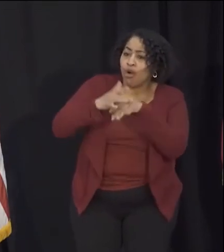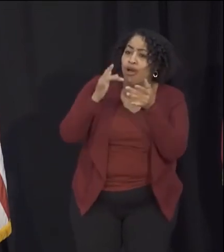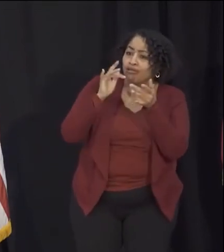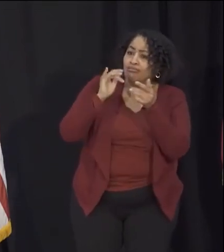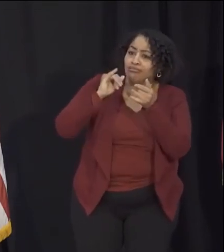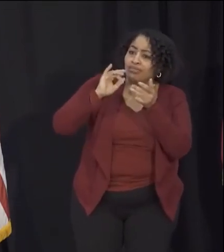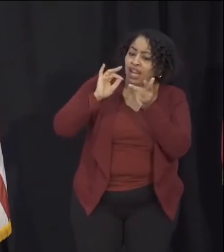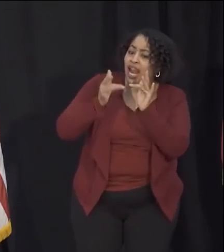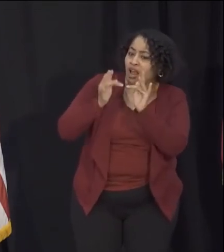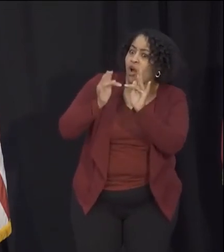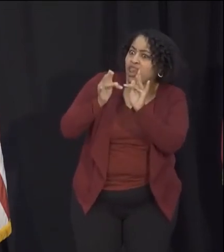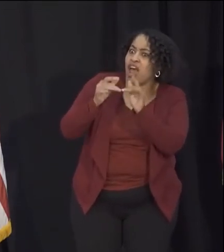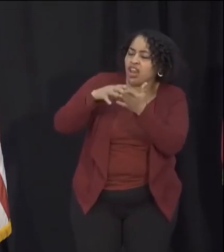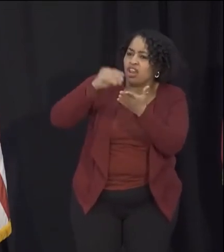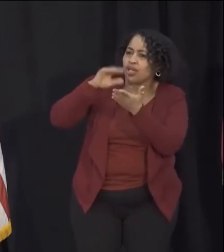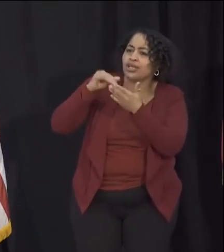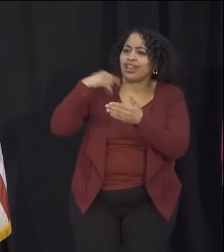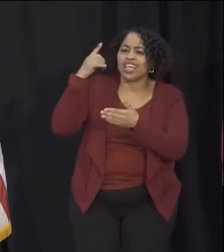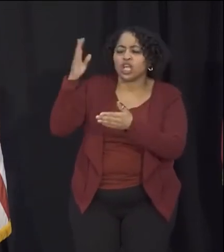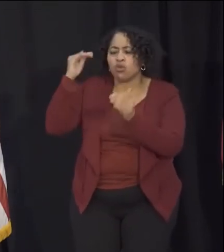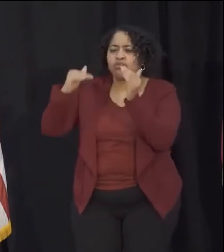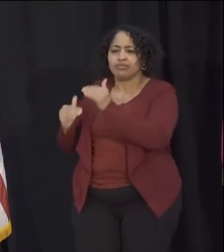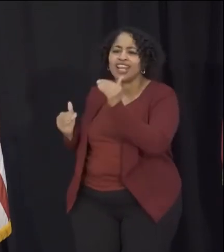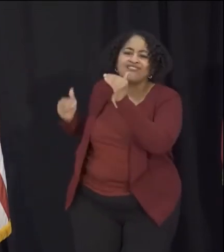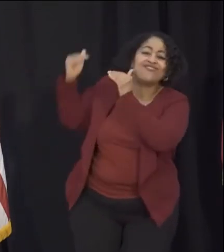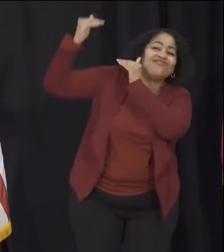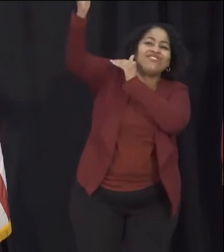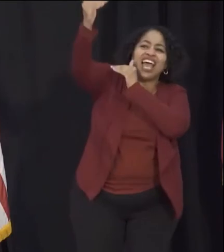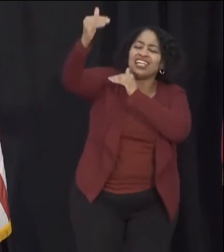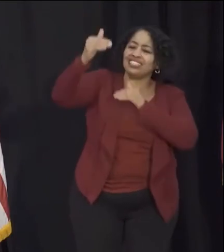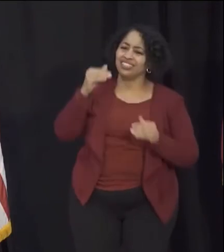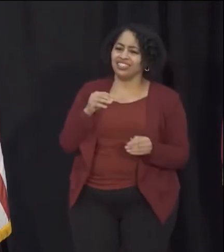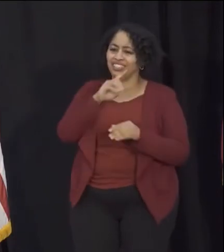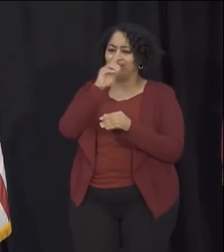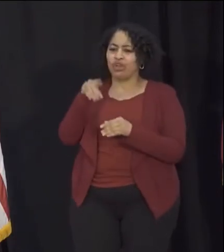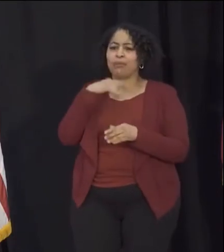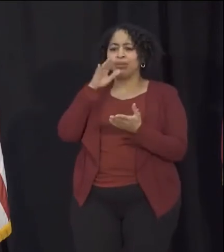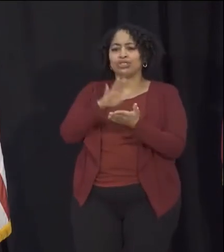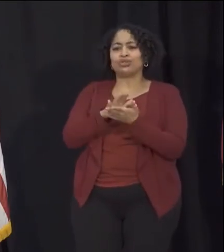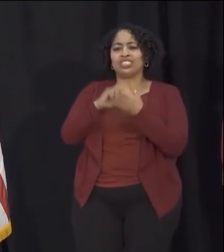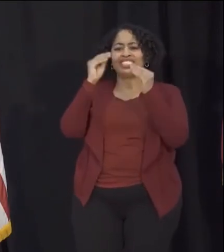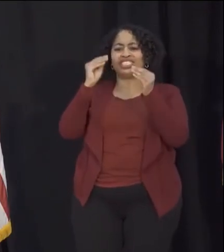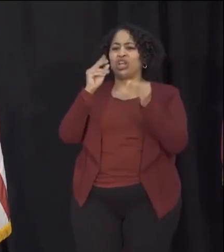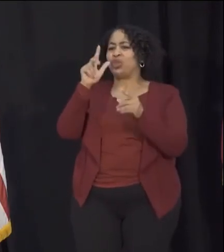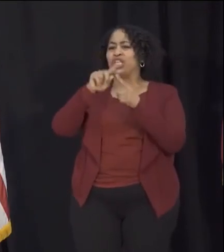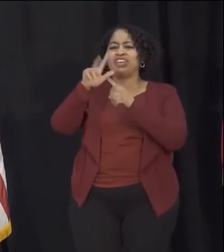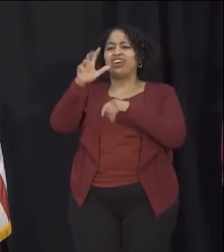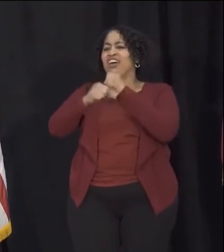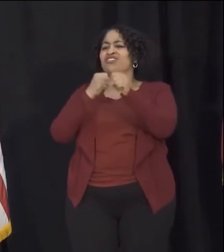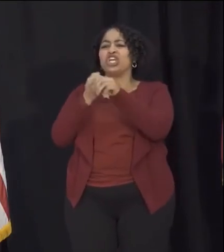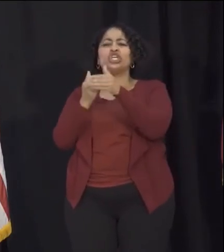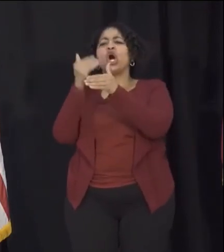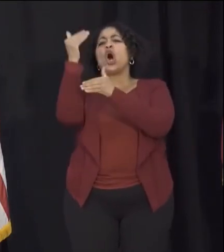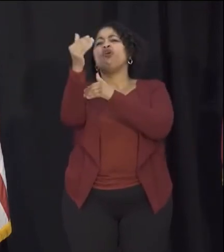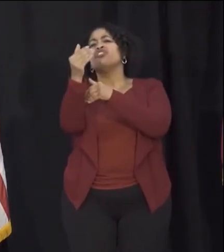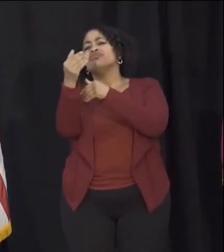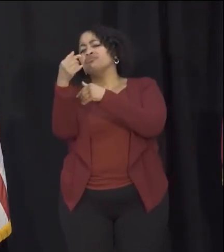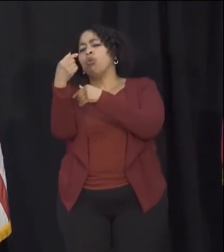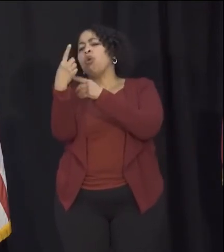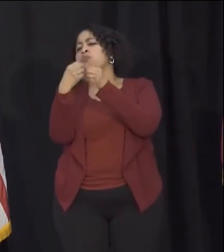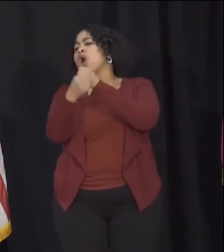going to advance the Detroit public schools teaching 3 to 5 years over the next